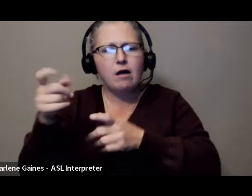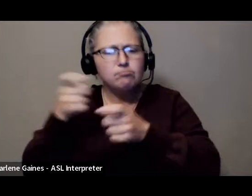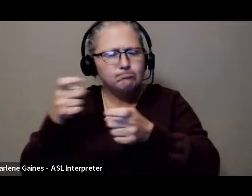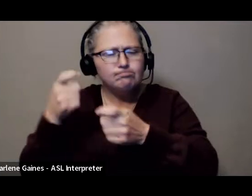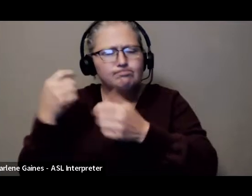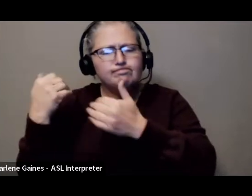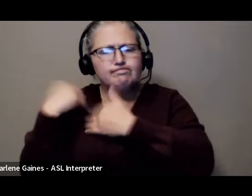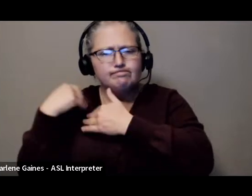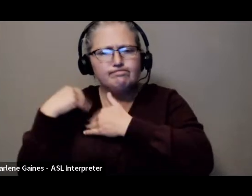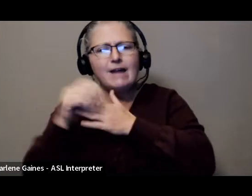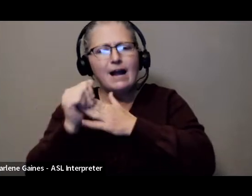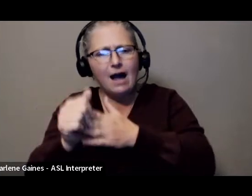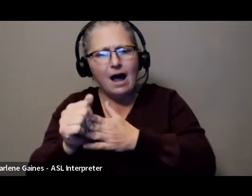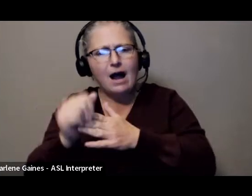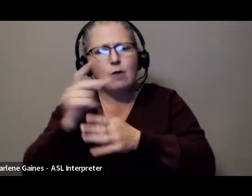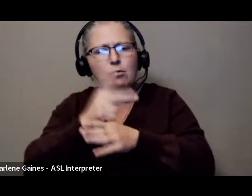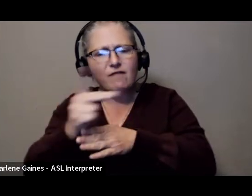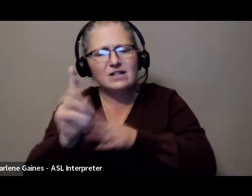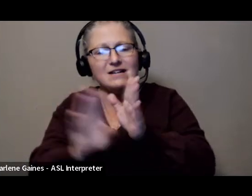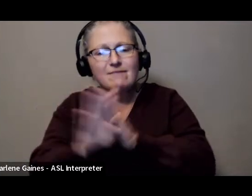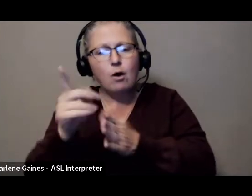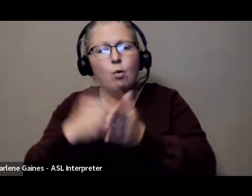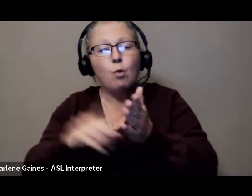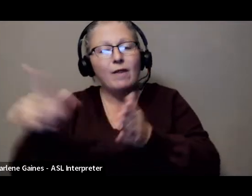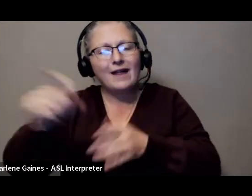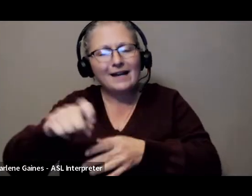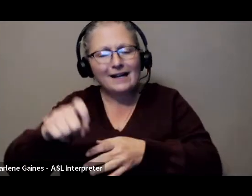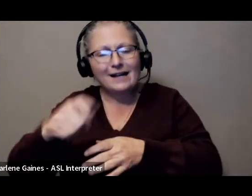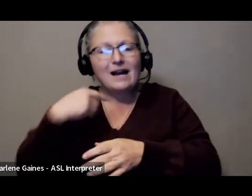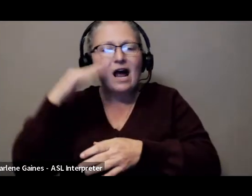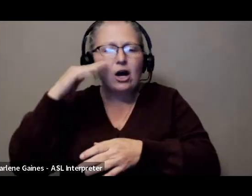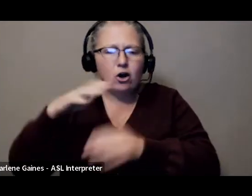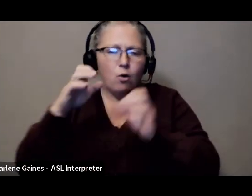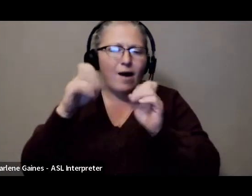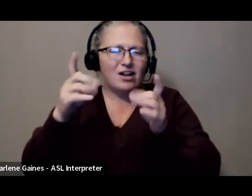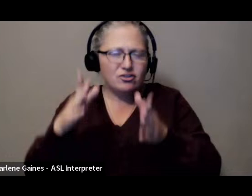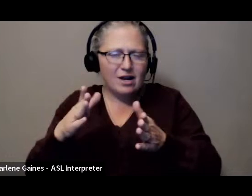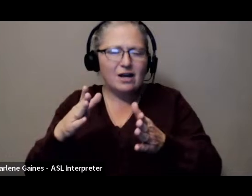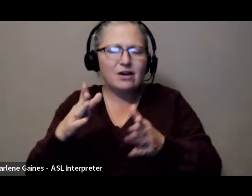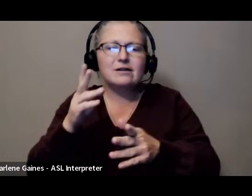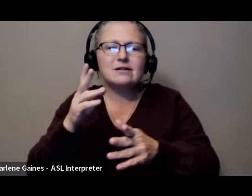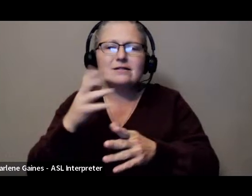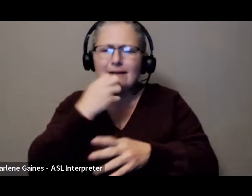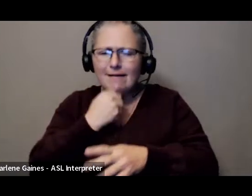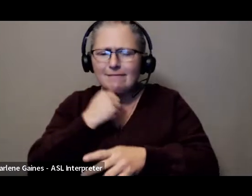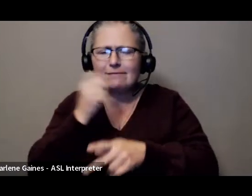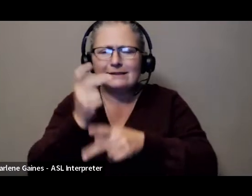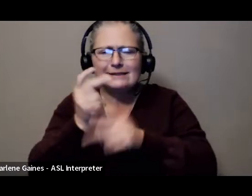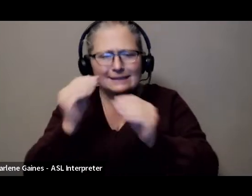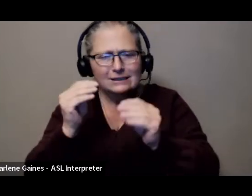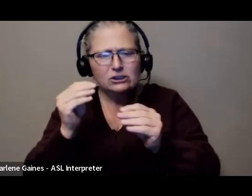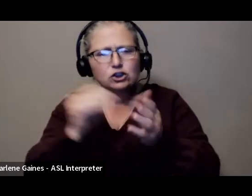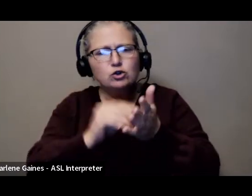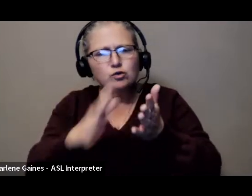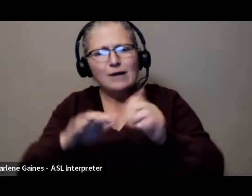and professional development where it is needed. I know that our educators take care in teaching students how to interpret and